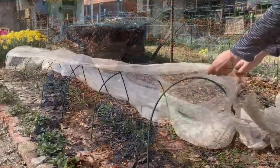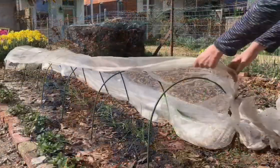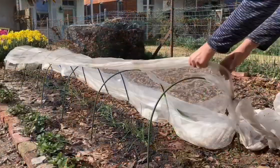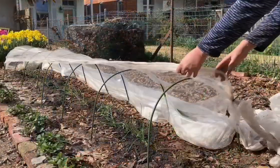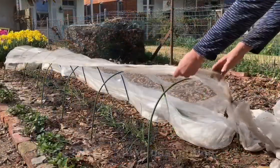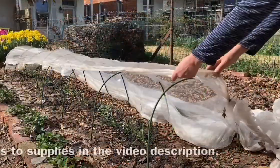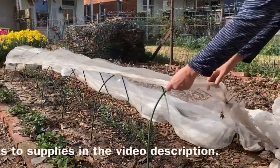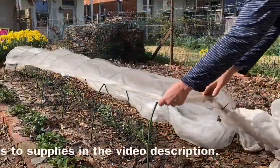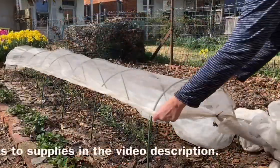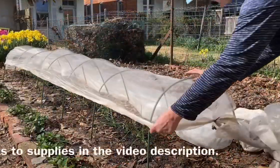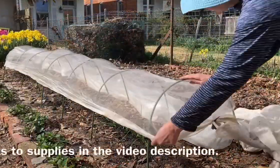the fleece.